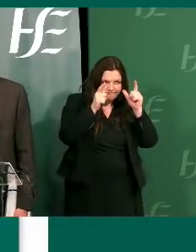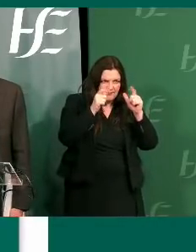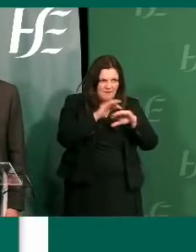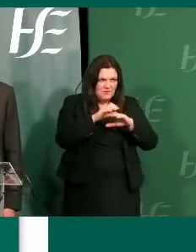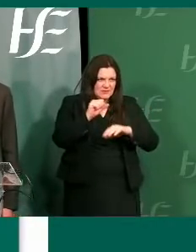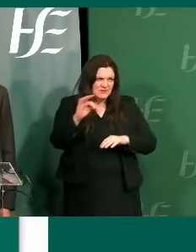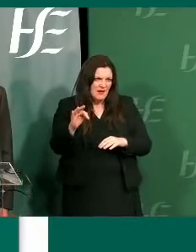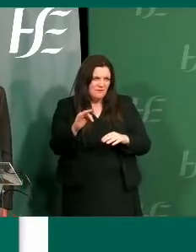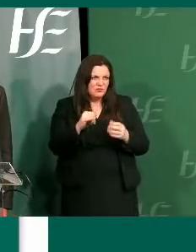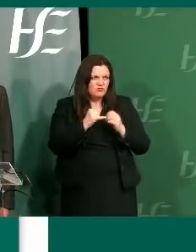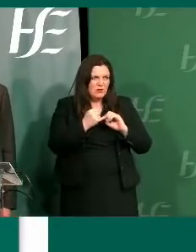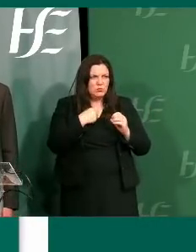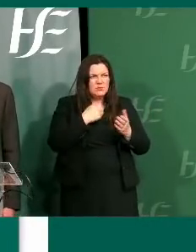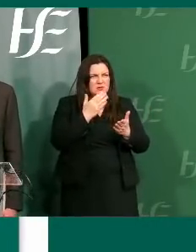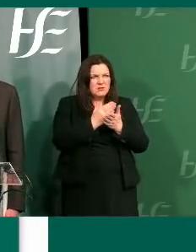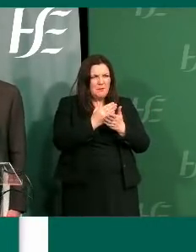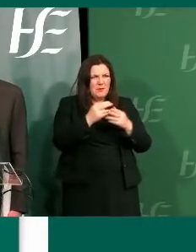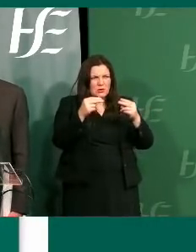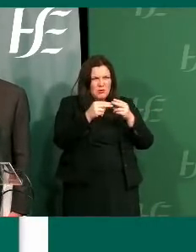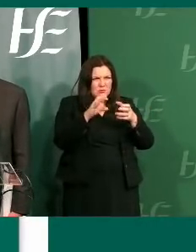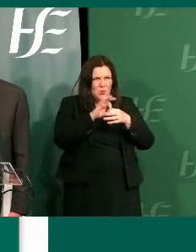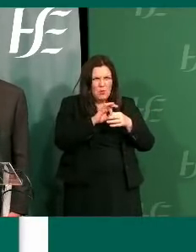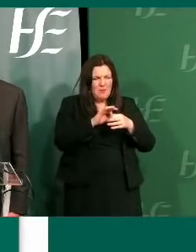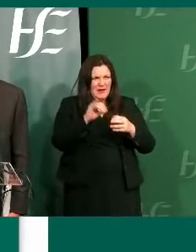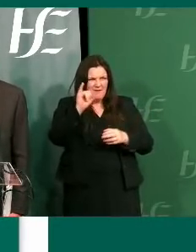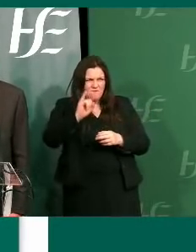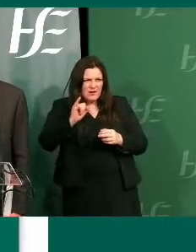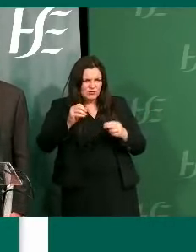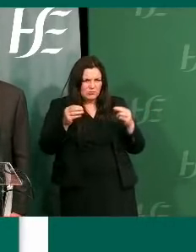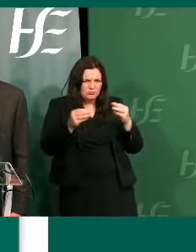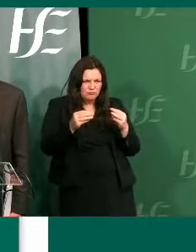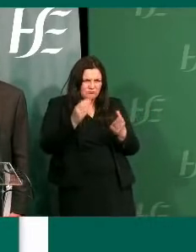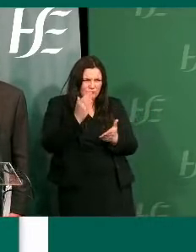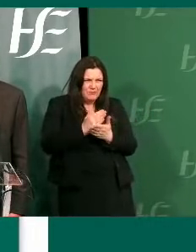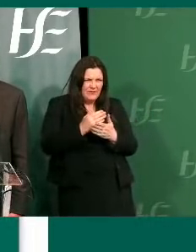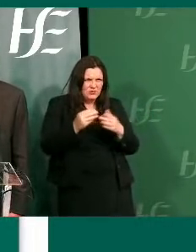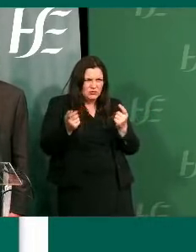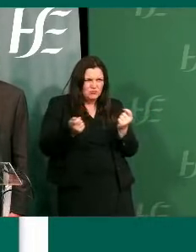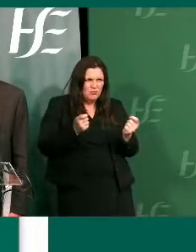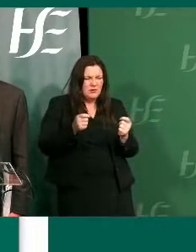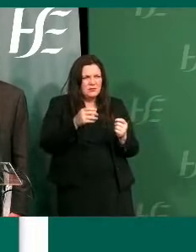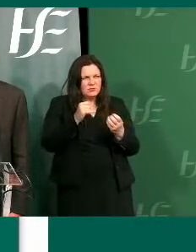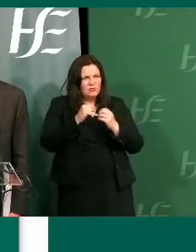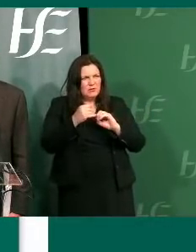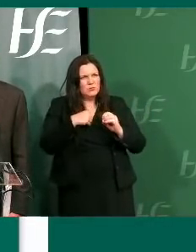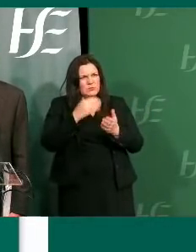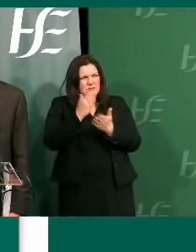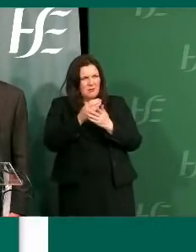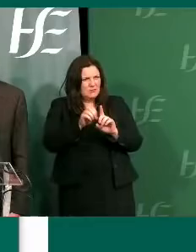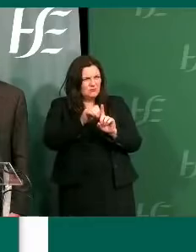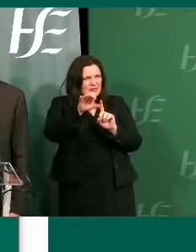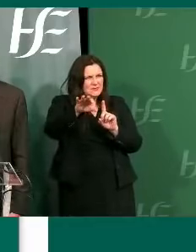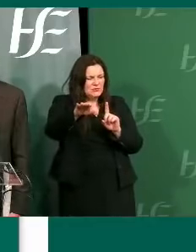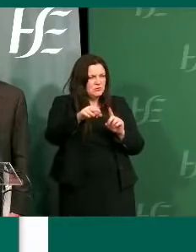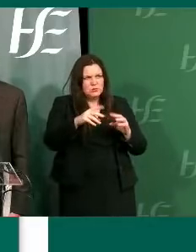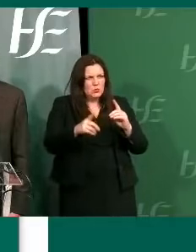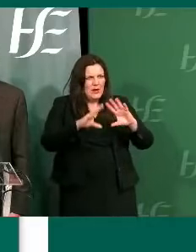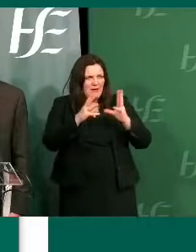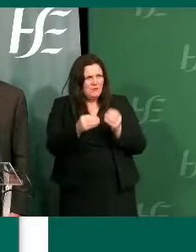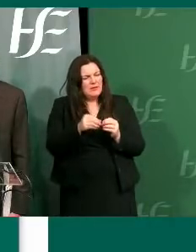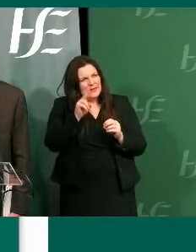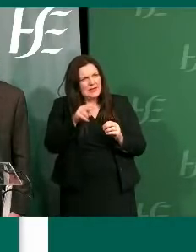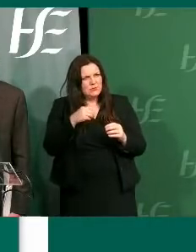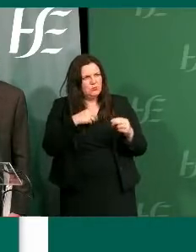there in trying to maintain infection prevention control measures and trying to avoid transmission and doing everything they can to